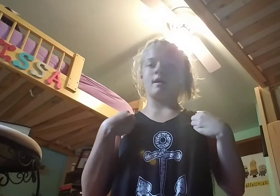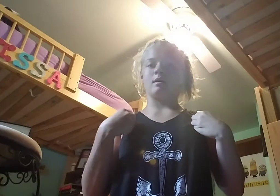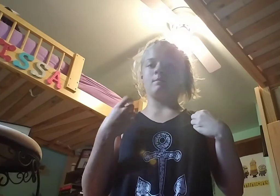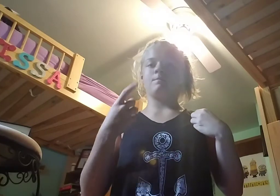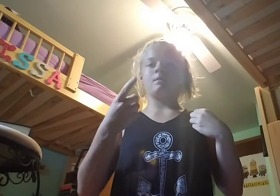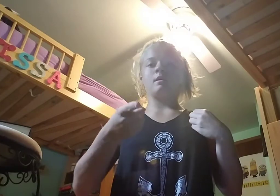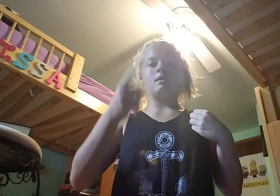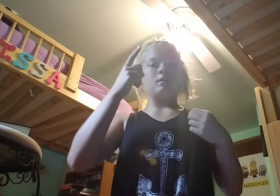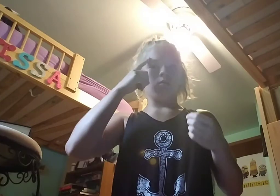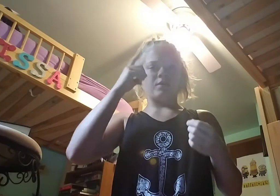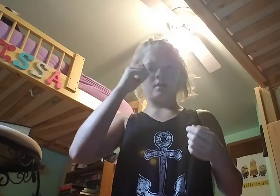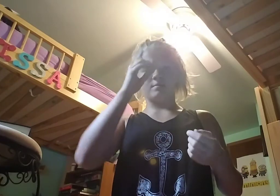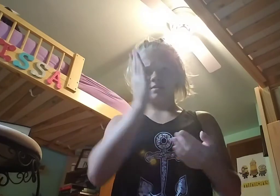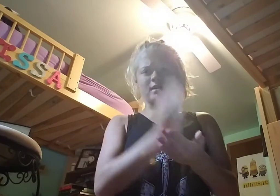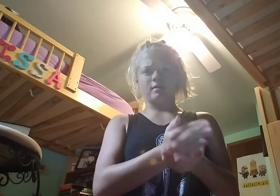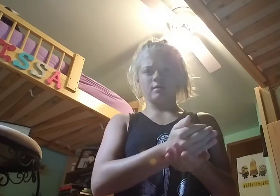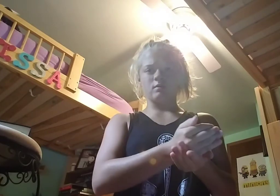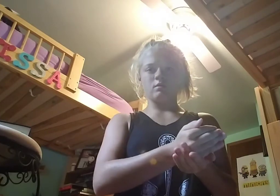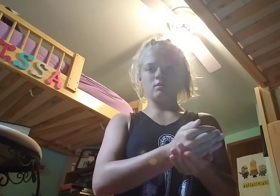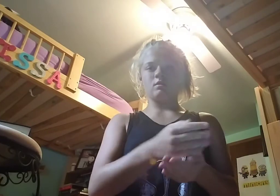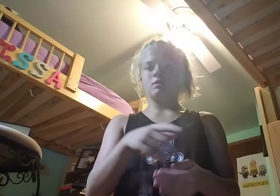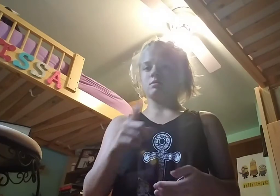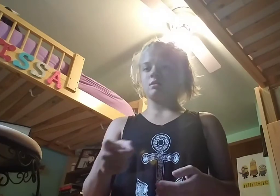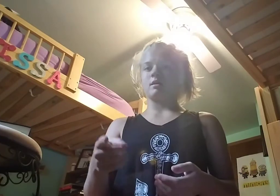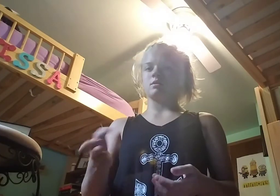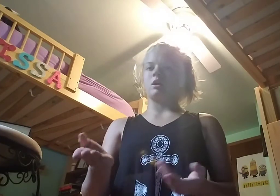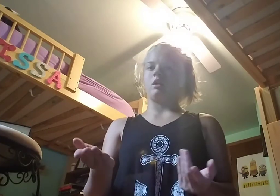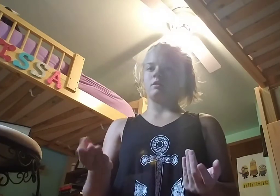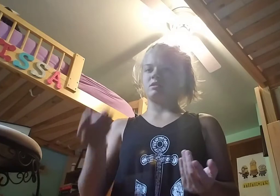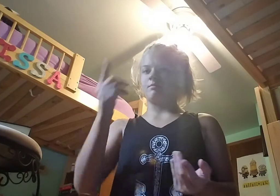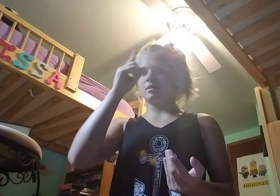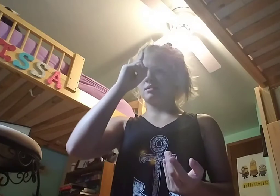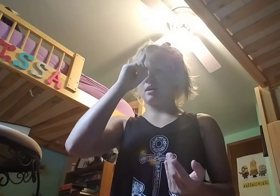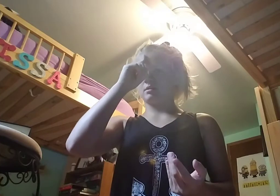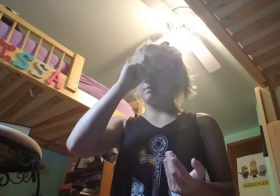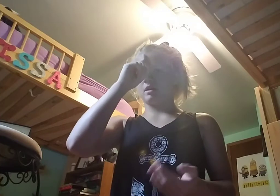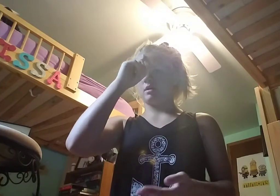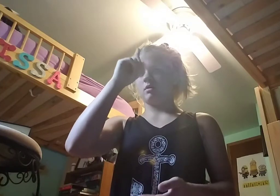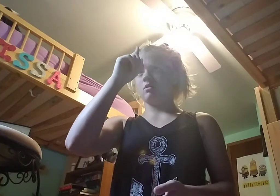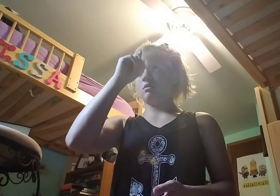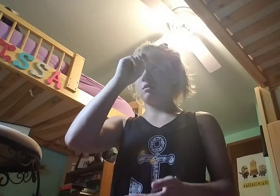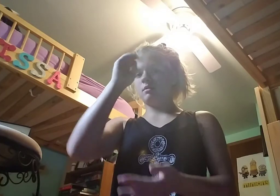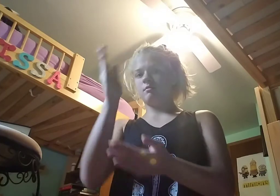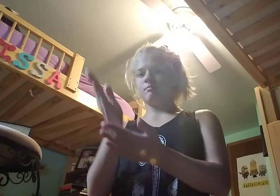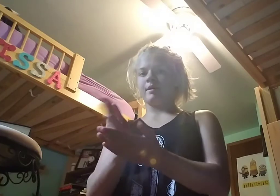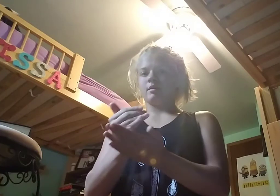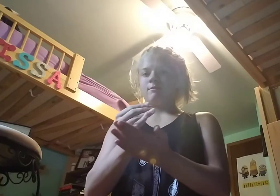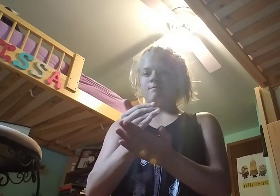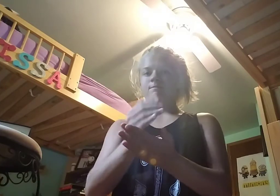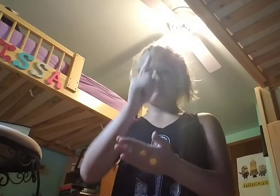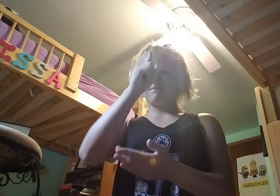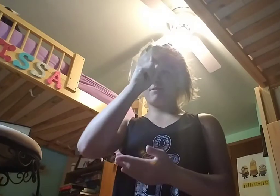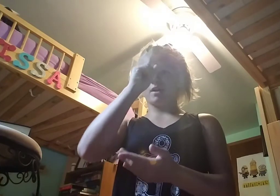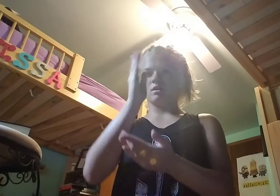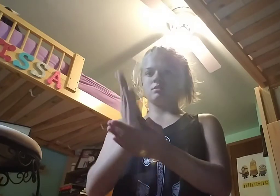had. You think I'm psycho. So psycho is kind of like the same thing as saying, except like you bring your finger just